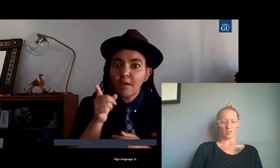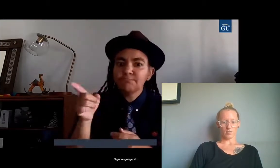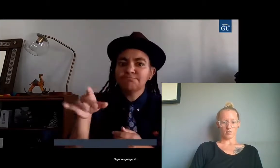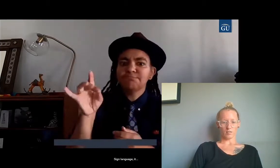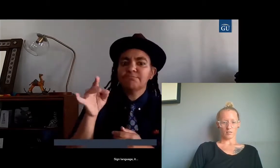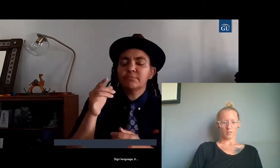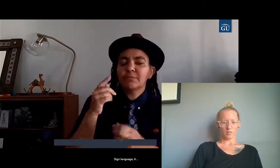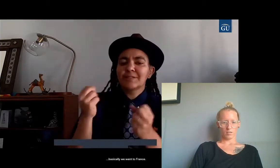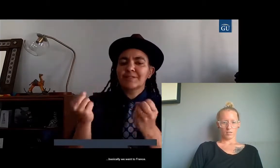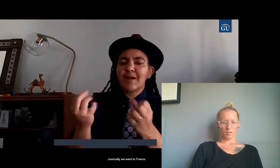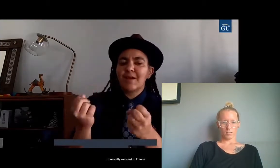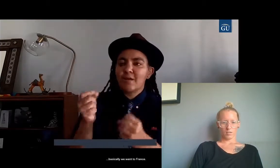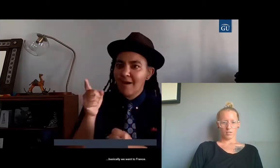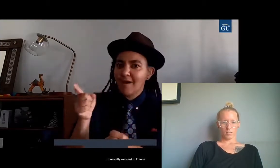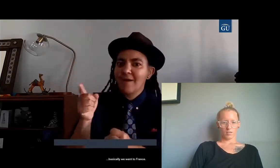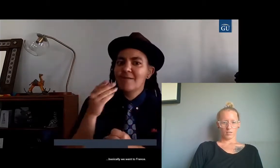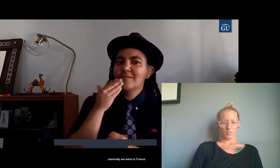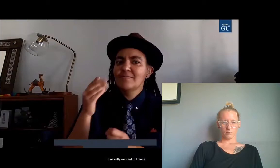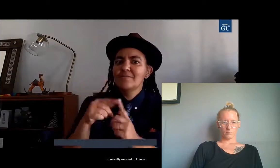classes.